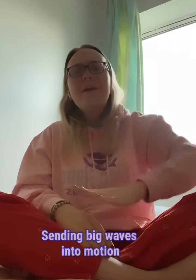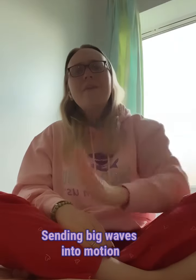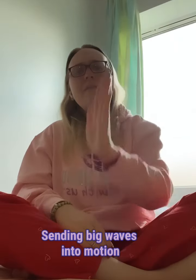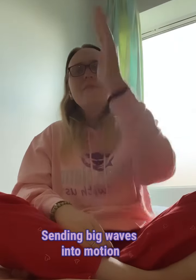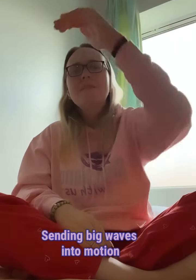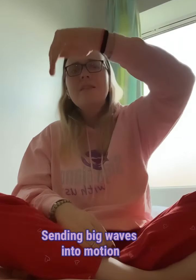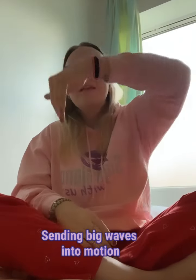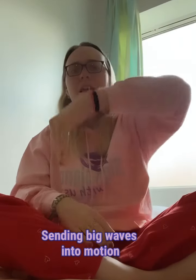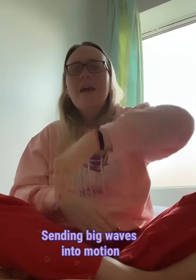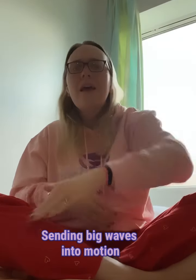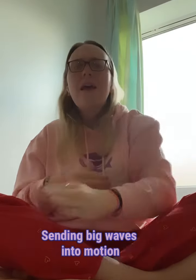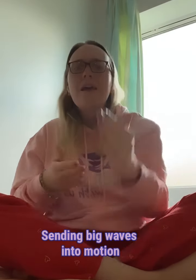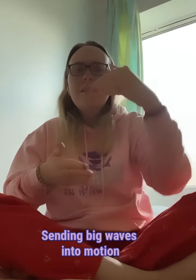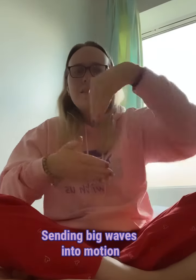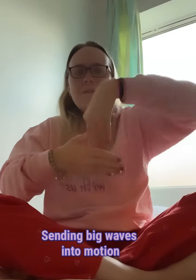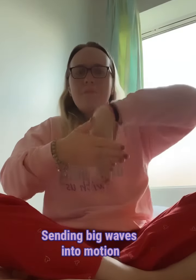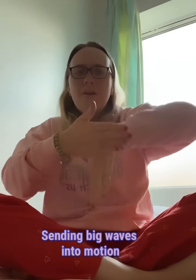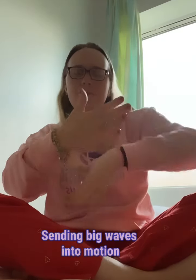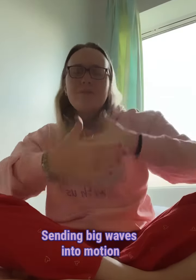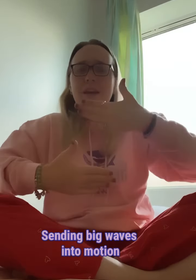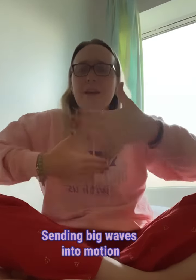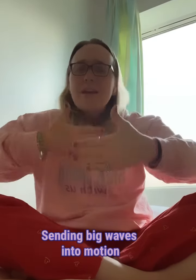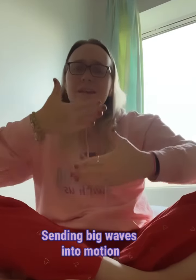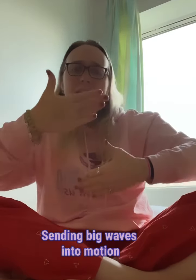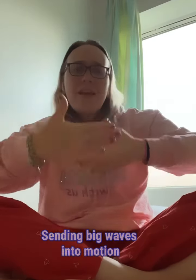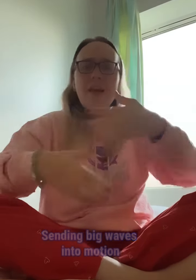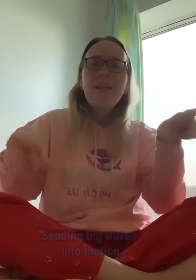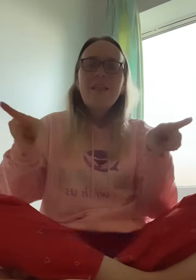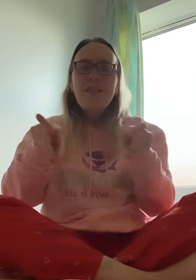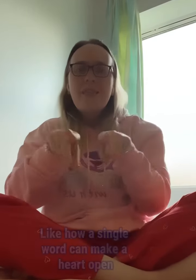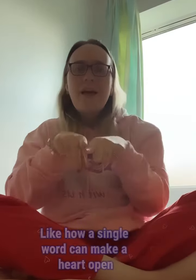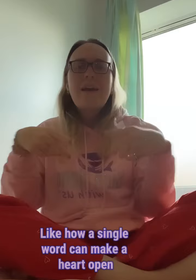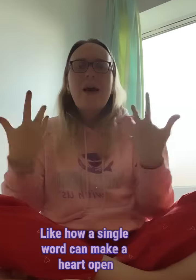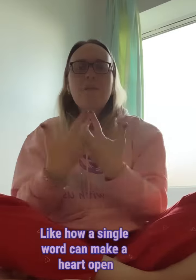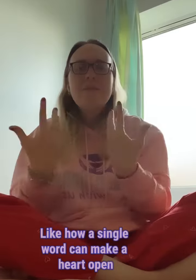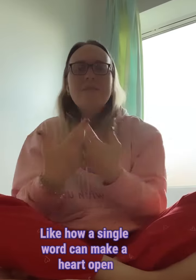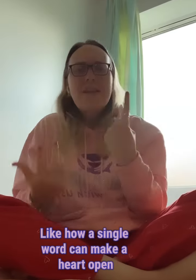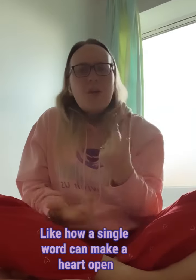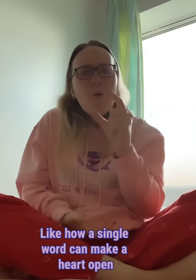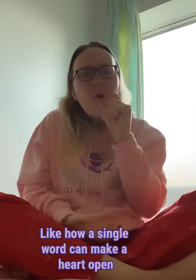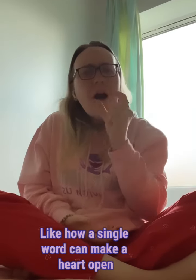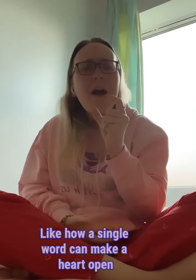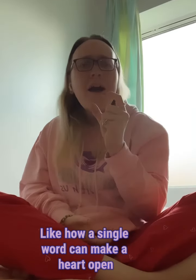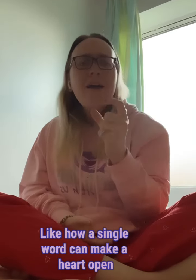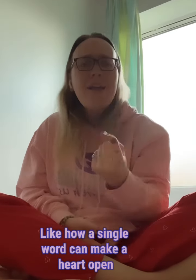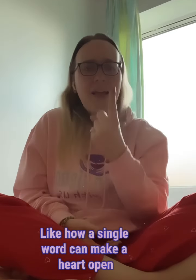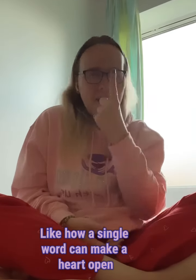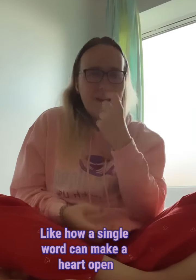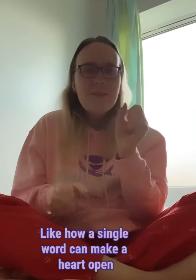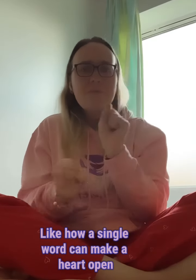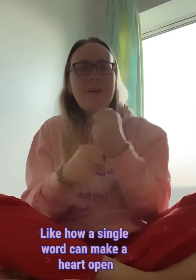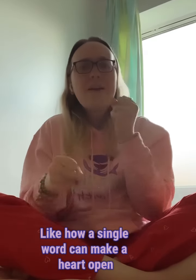waves into motion, like how a single word can make a